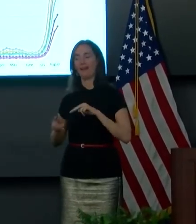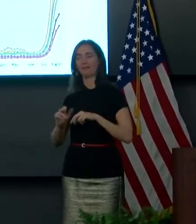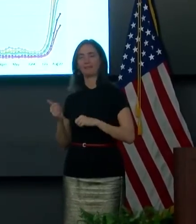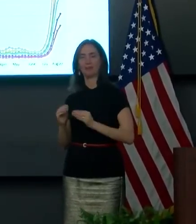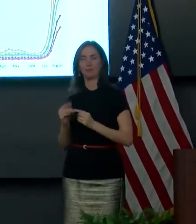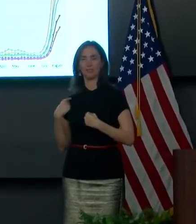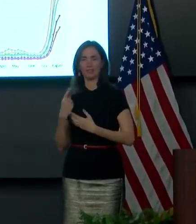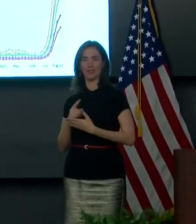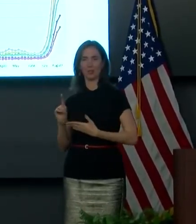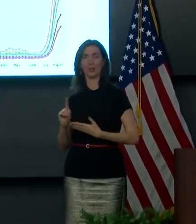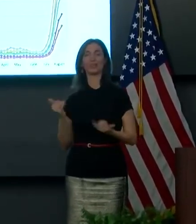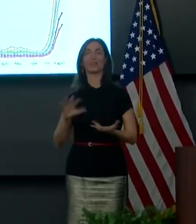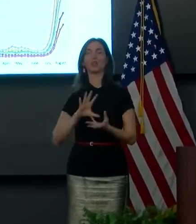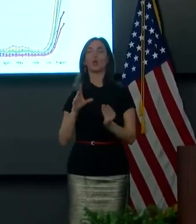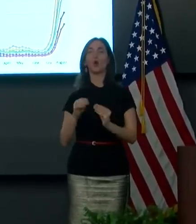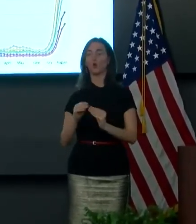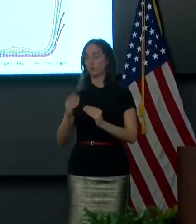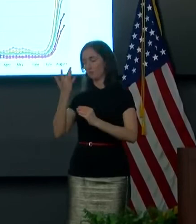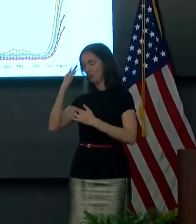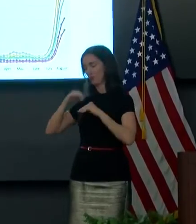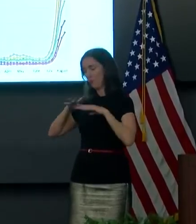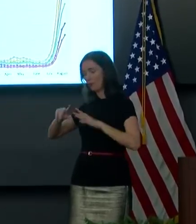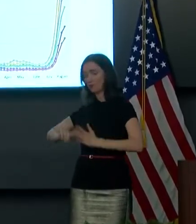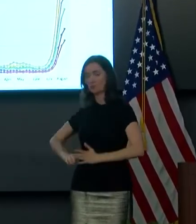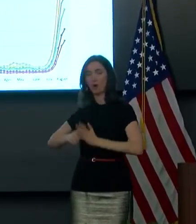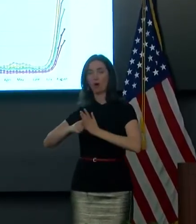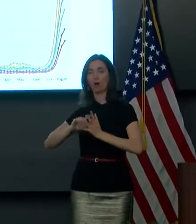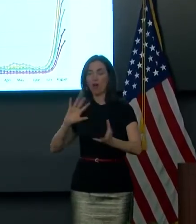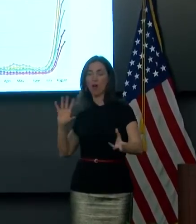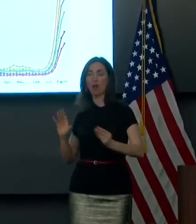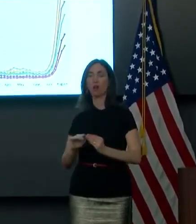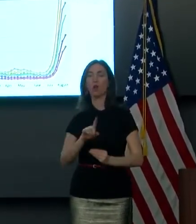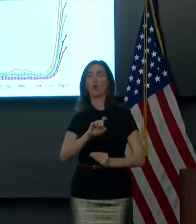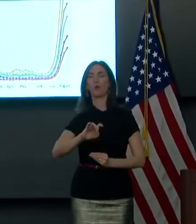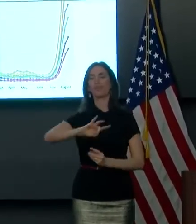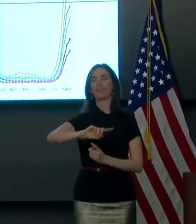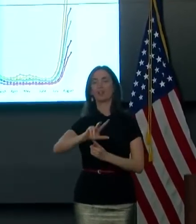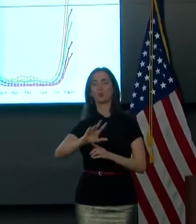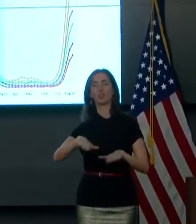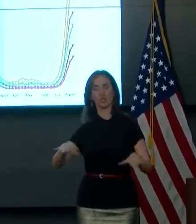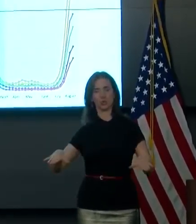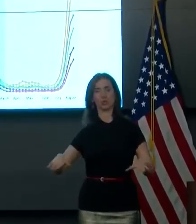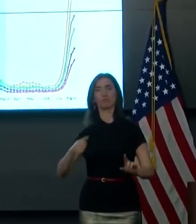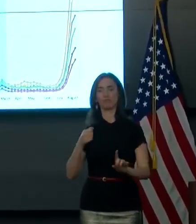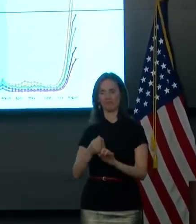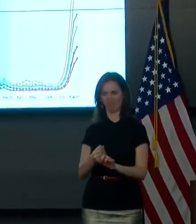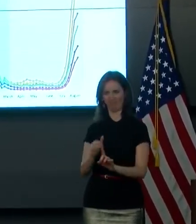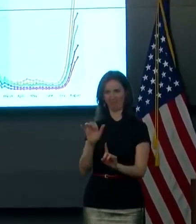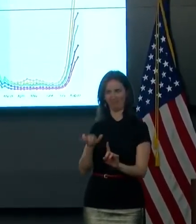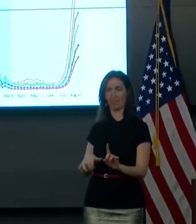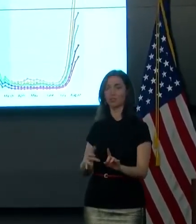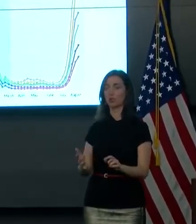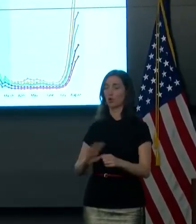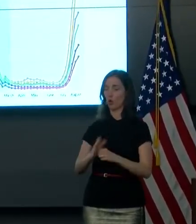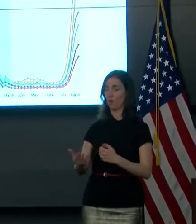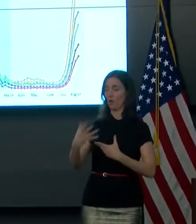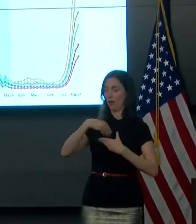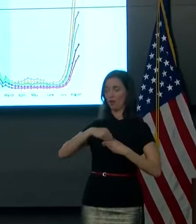multisystem inflammatory syndrome throughout the course of the pandemic, and those, as I mentioned, can be quite severe cases.